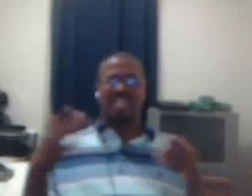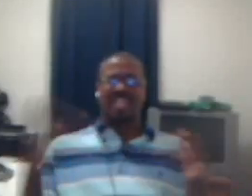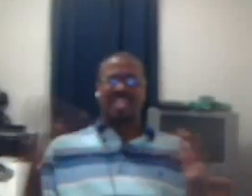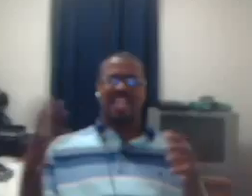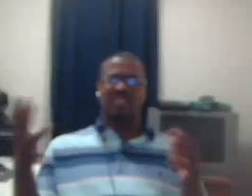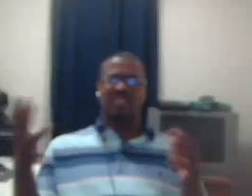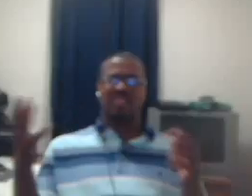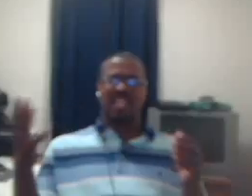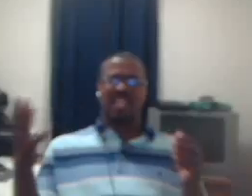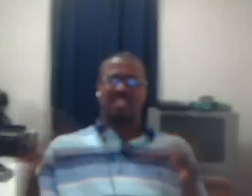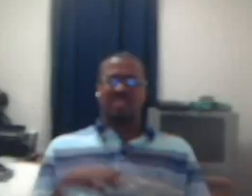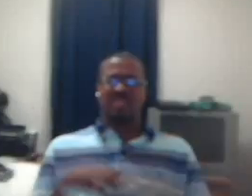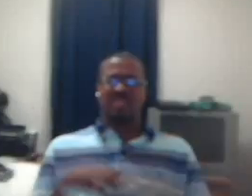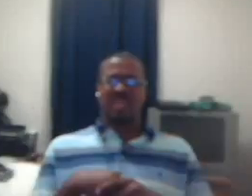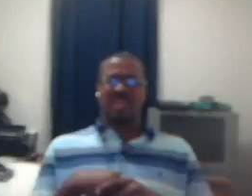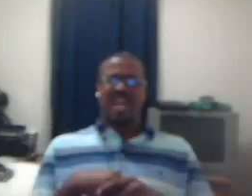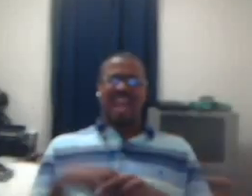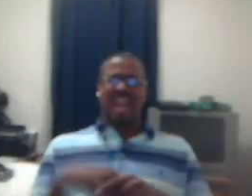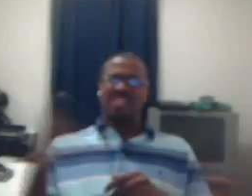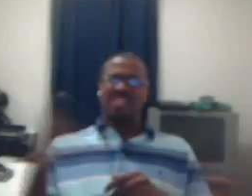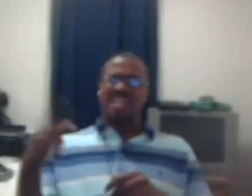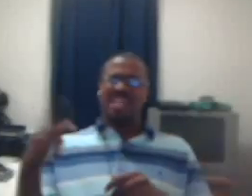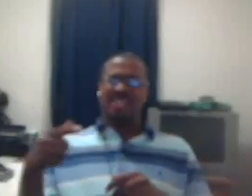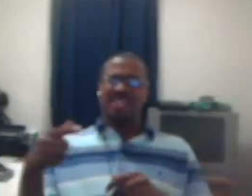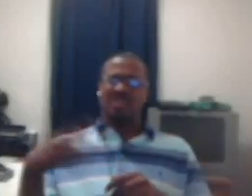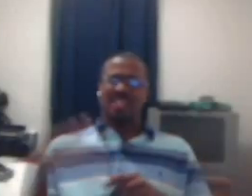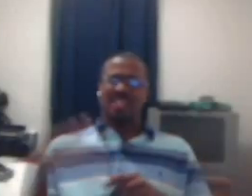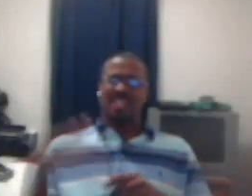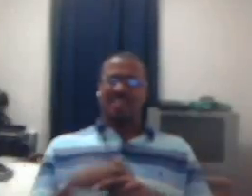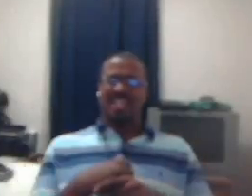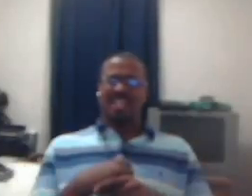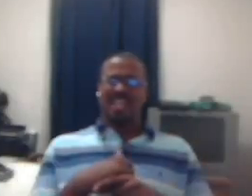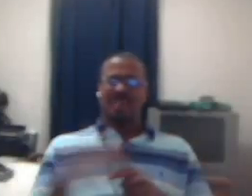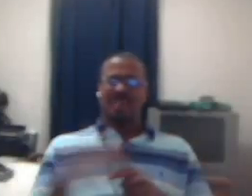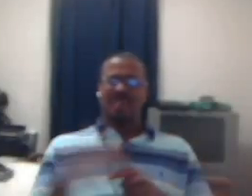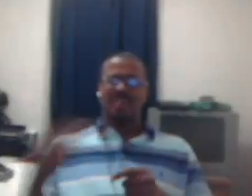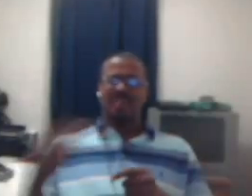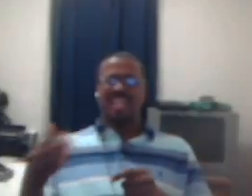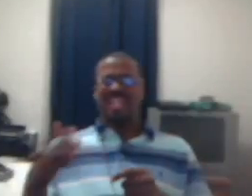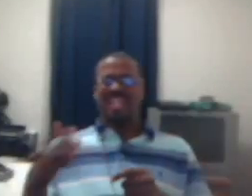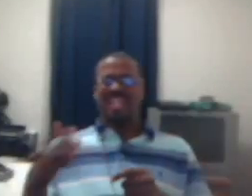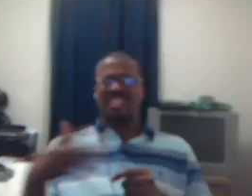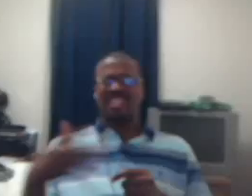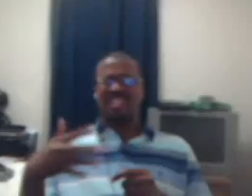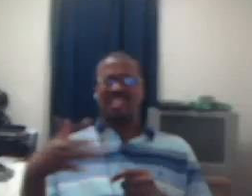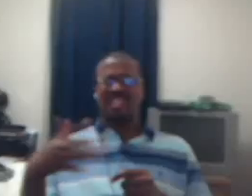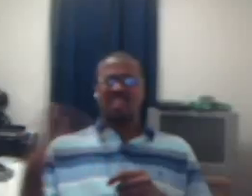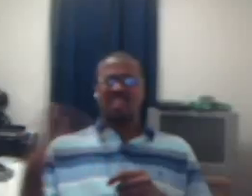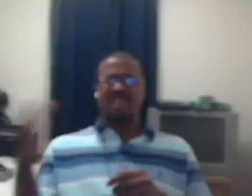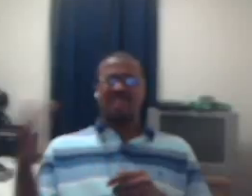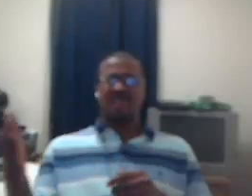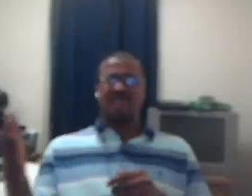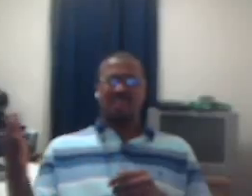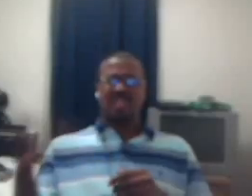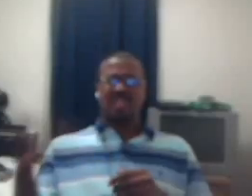I hope he get out of his rage, you know. I still like his music and stuff like that, but he ain't had to go that far, you